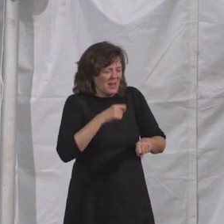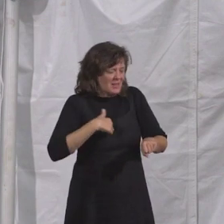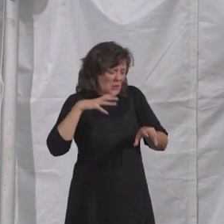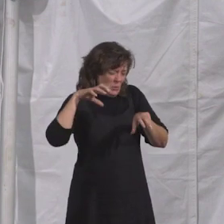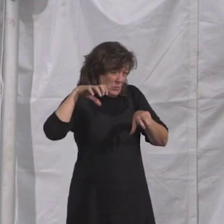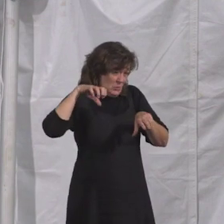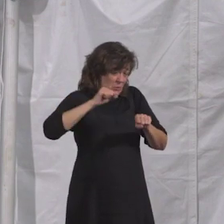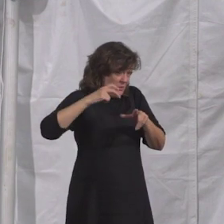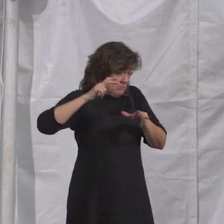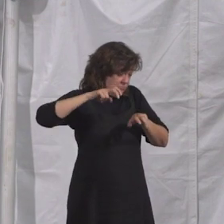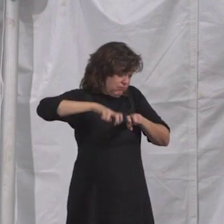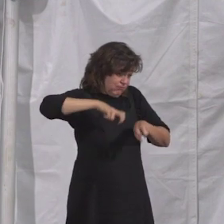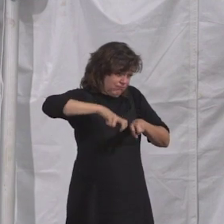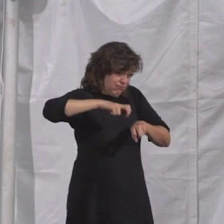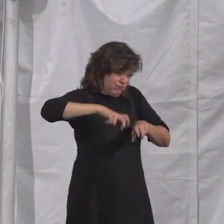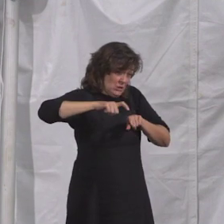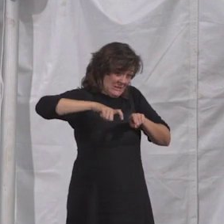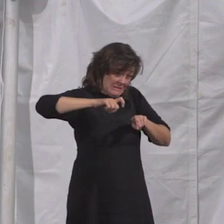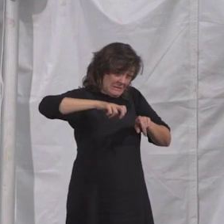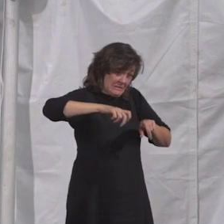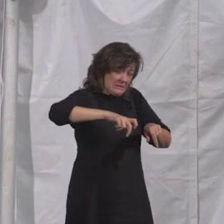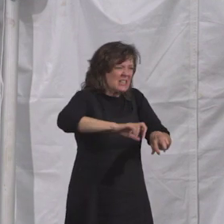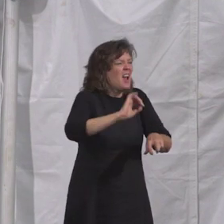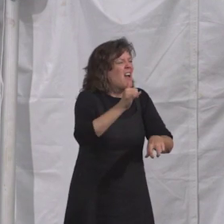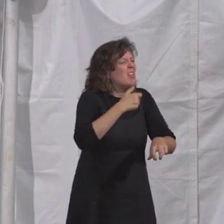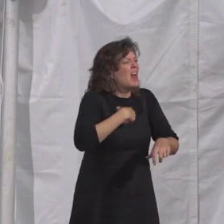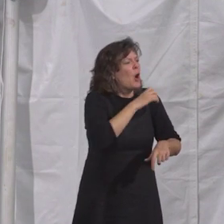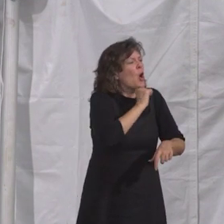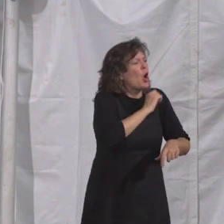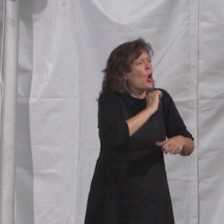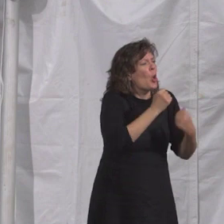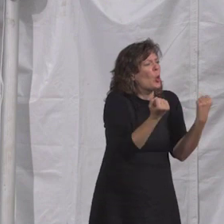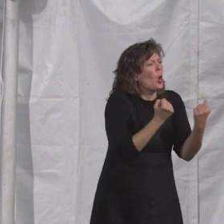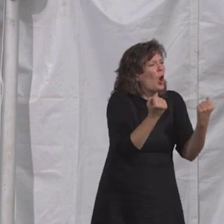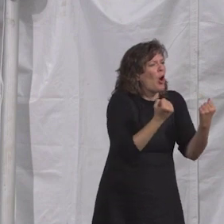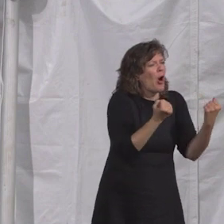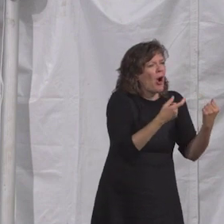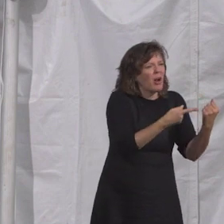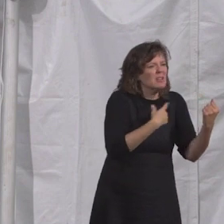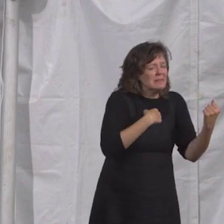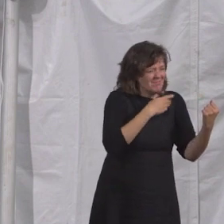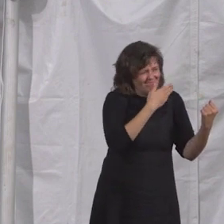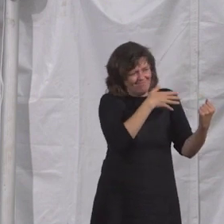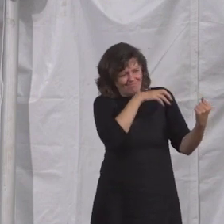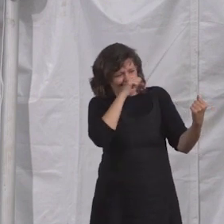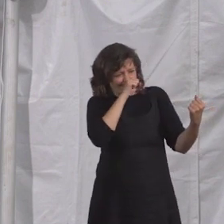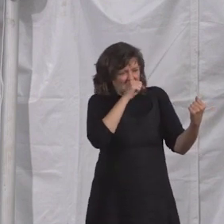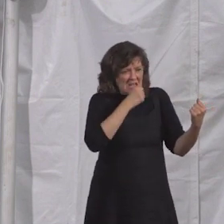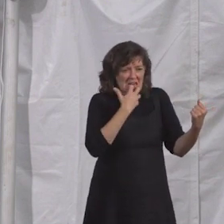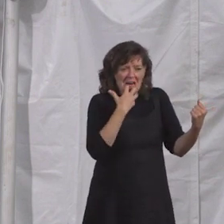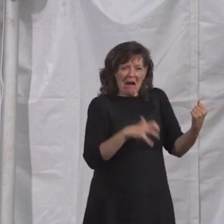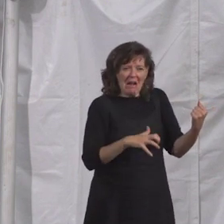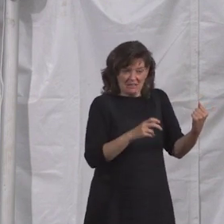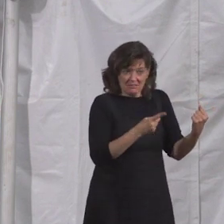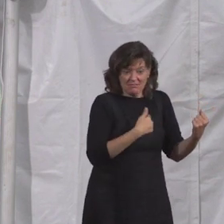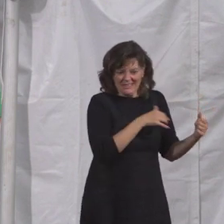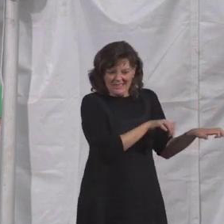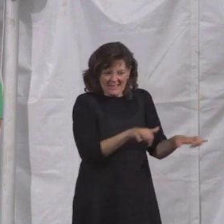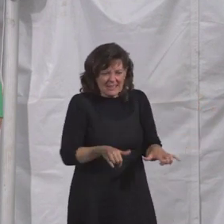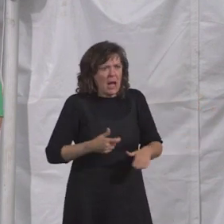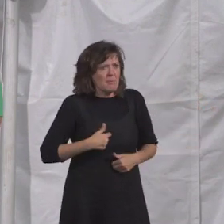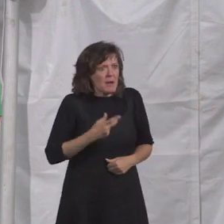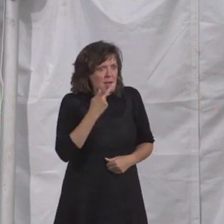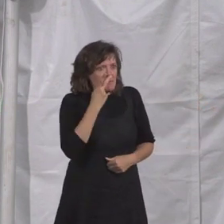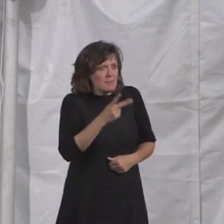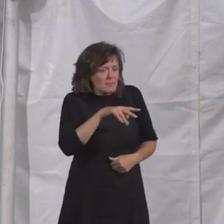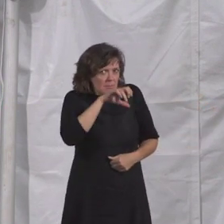next to an old radiator or being beside a car that someone had just shut off. And I looked down to see if my bike